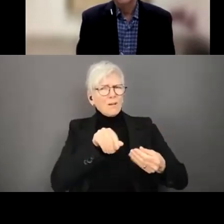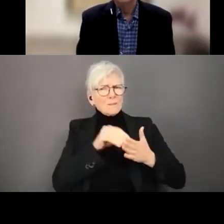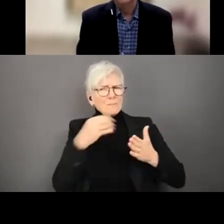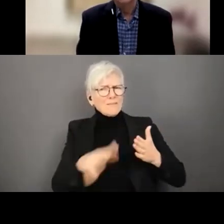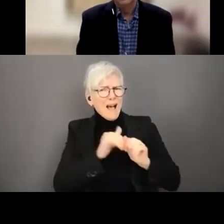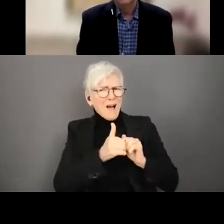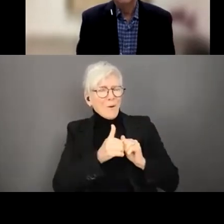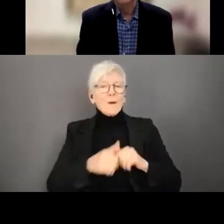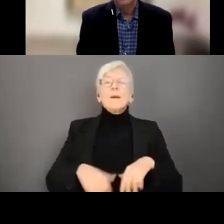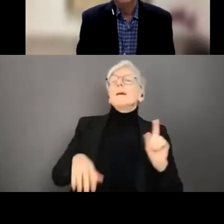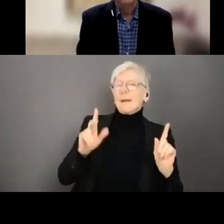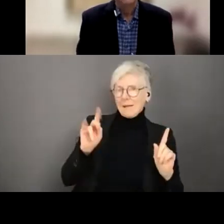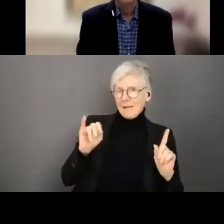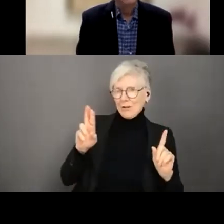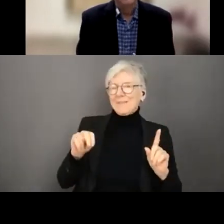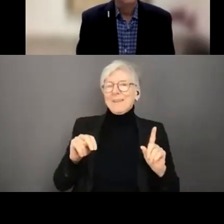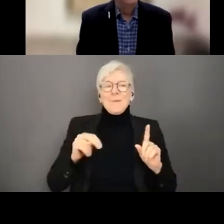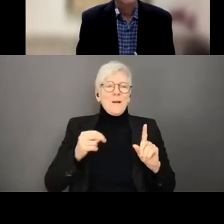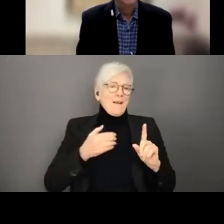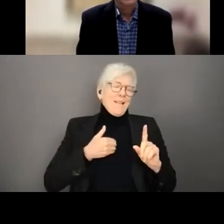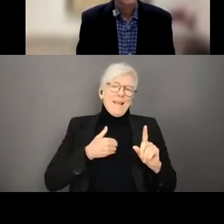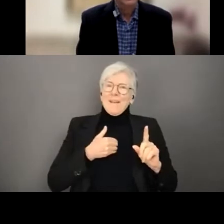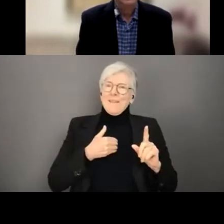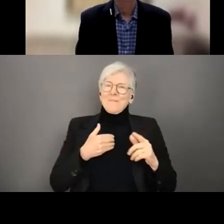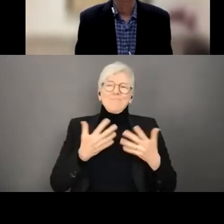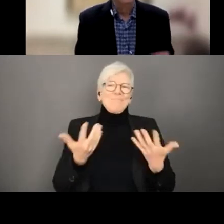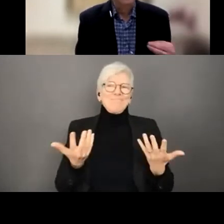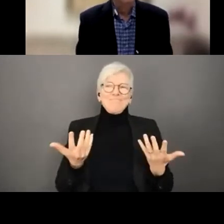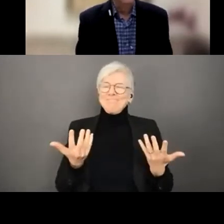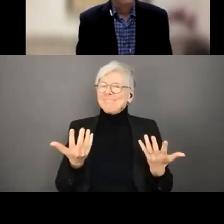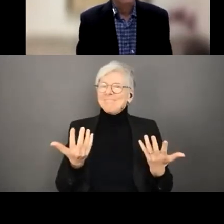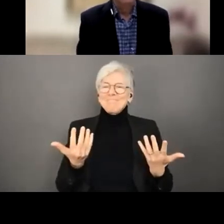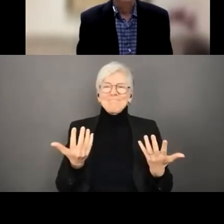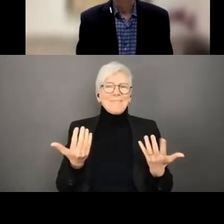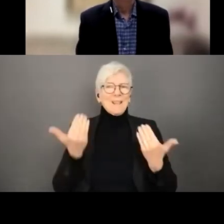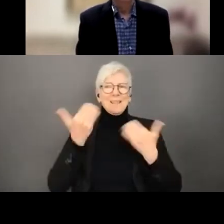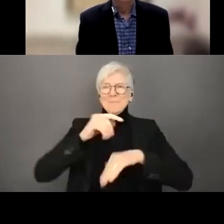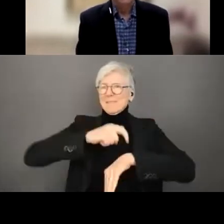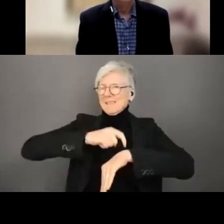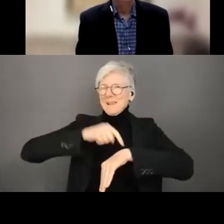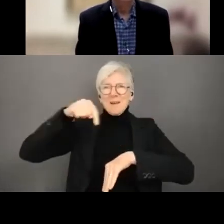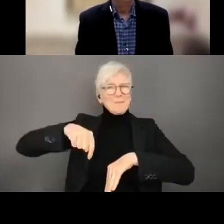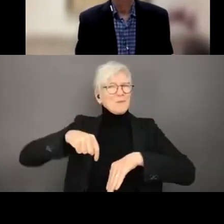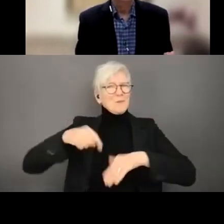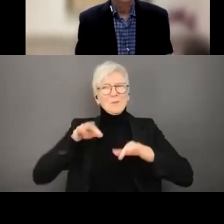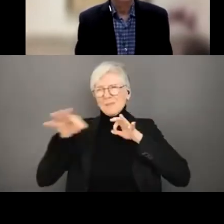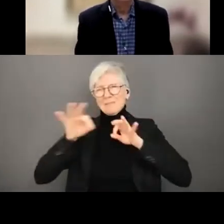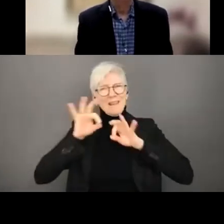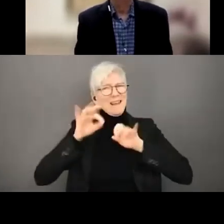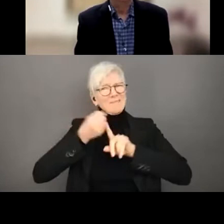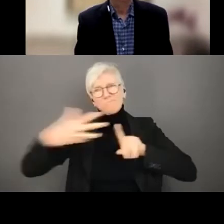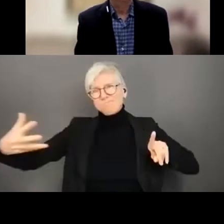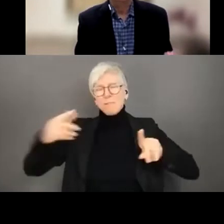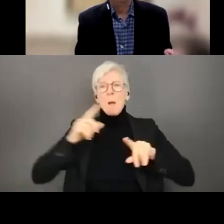or so that we have to answer the question, I cannot do justice to it. It's a wonderful paper by Chang, and I can send that